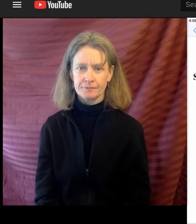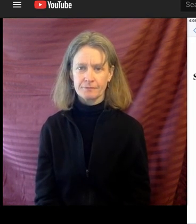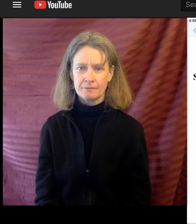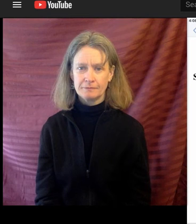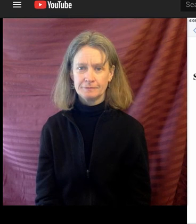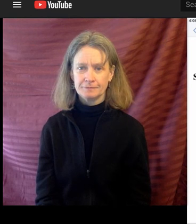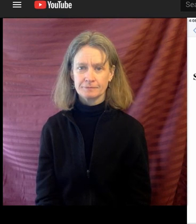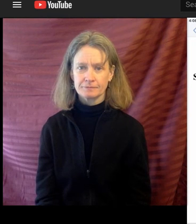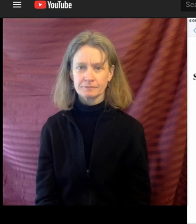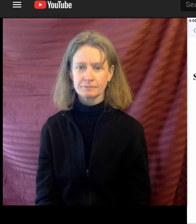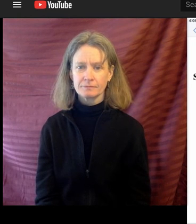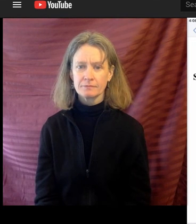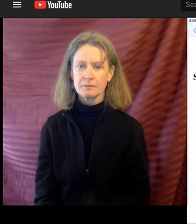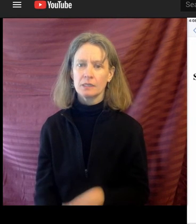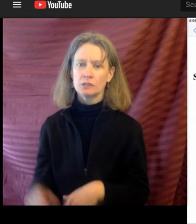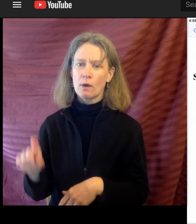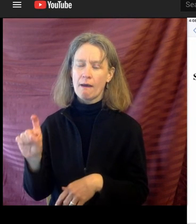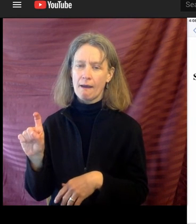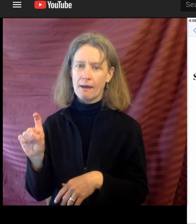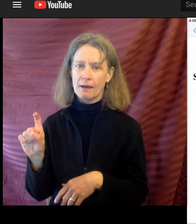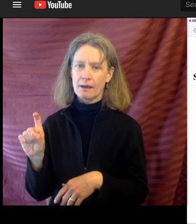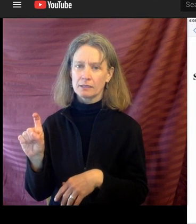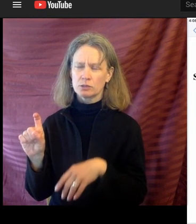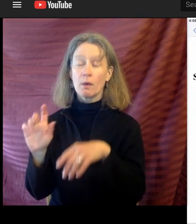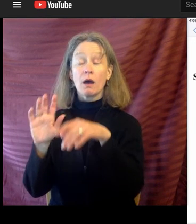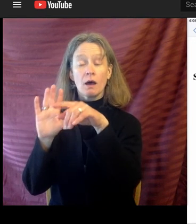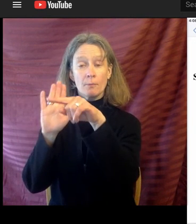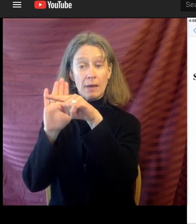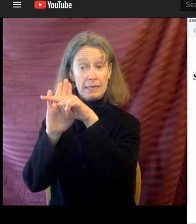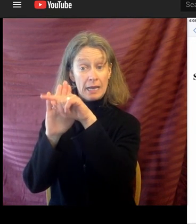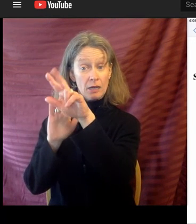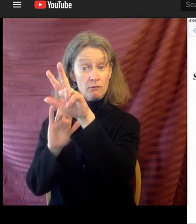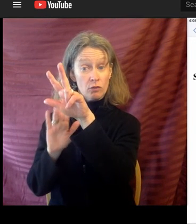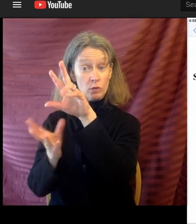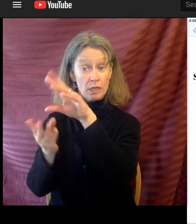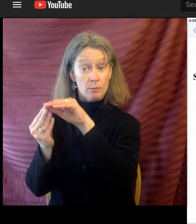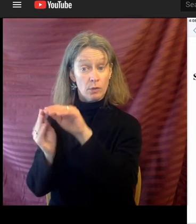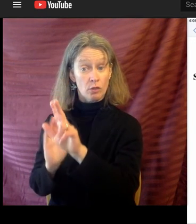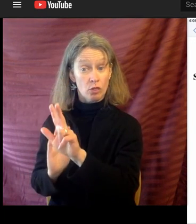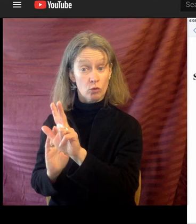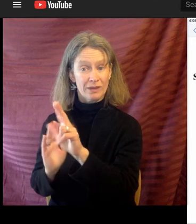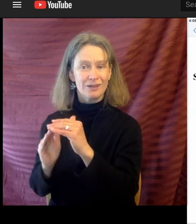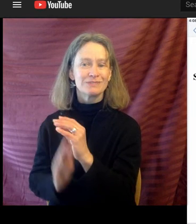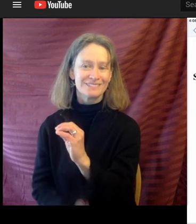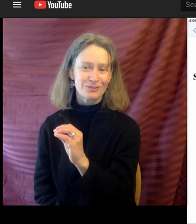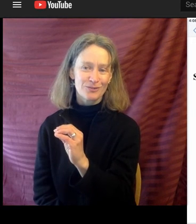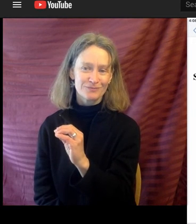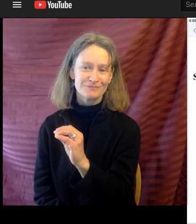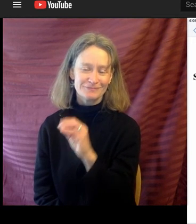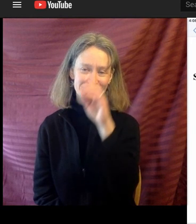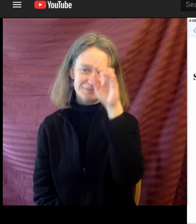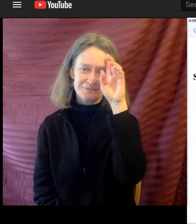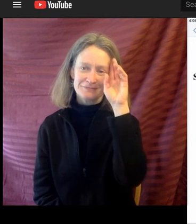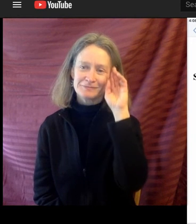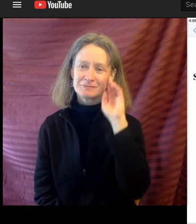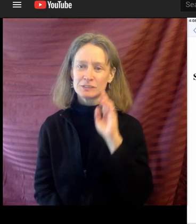So we have x, negative 3 plus 3 is 0,